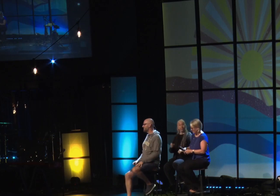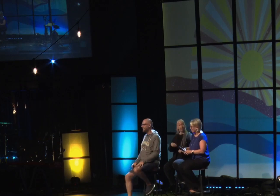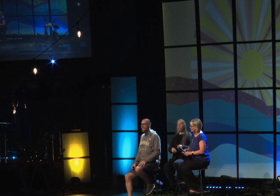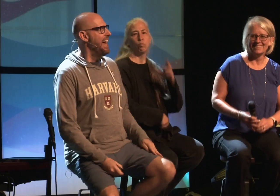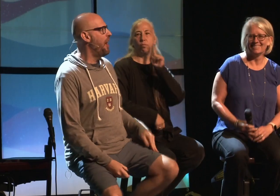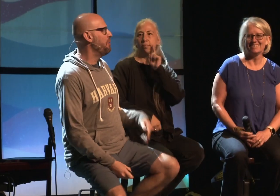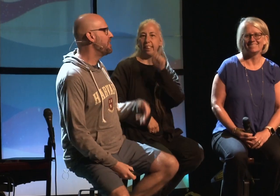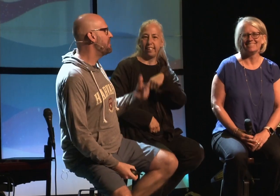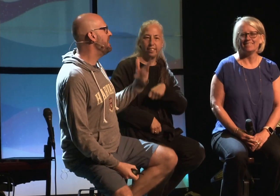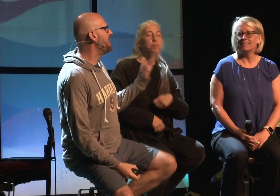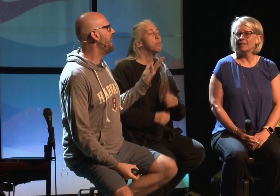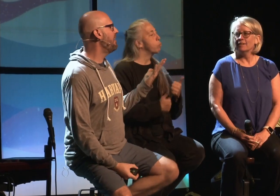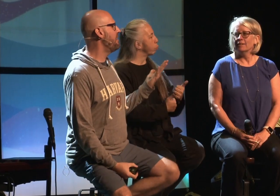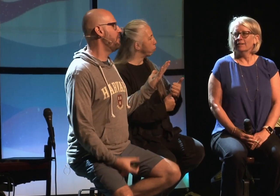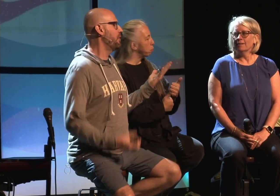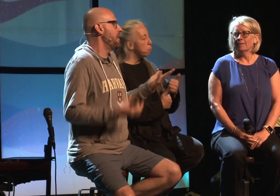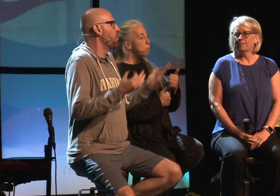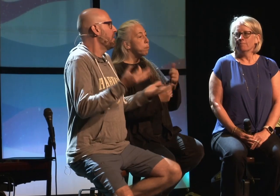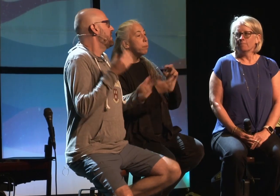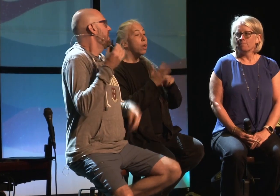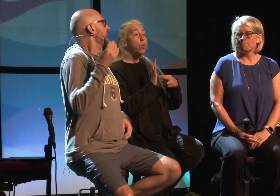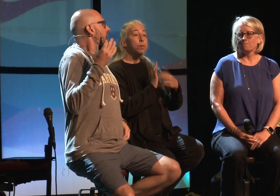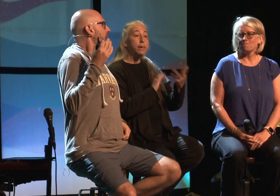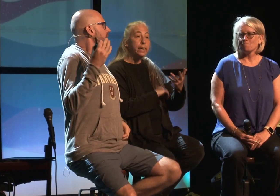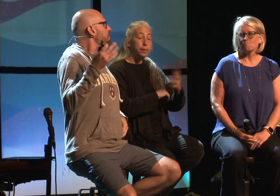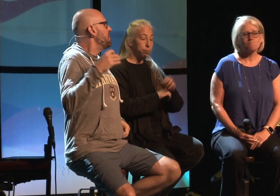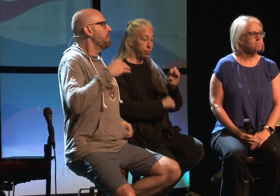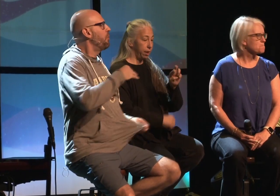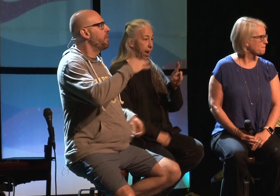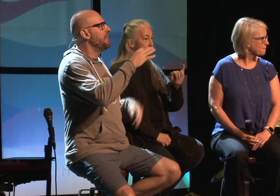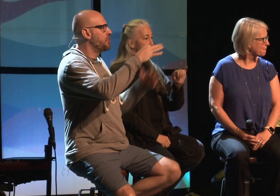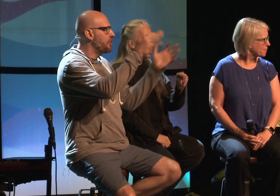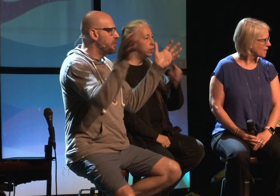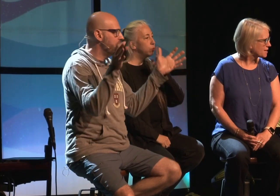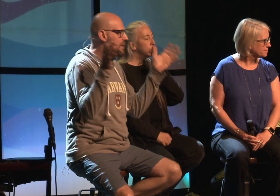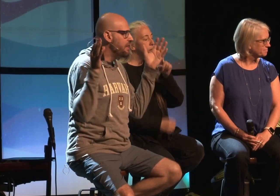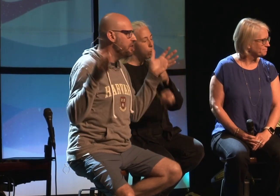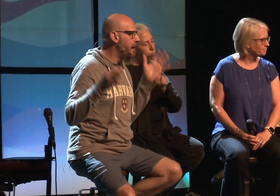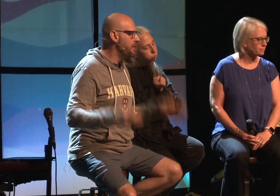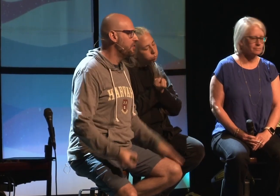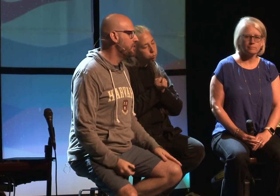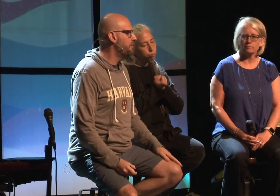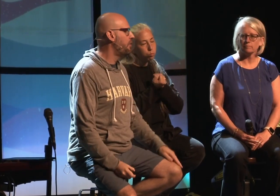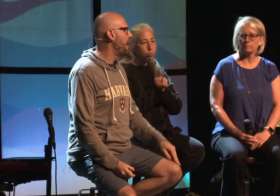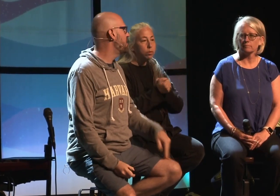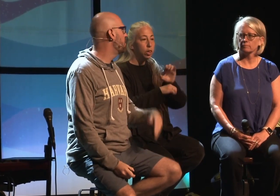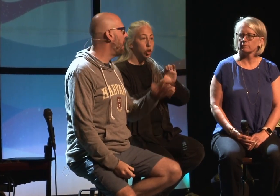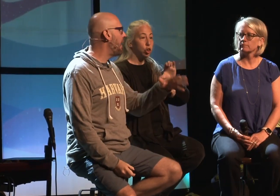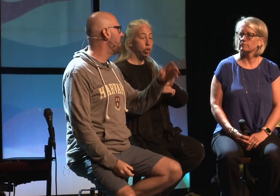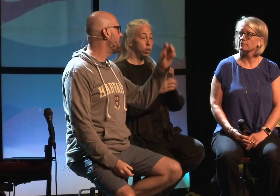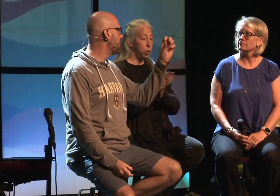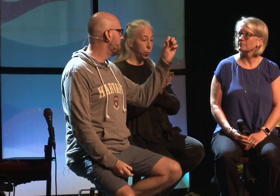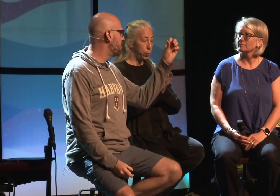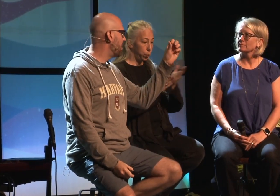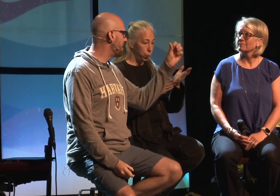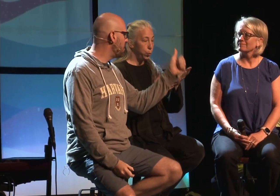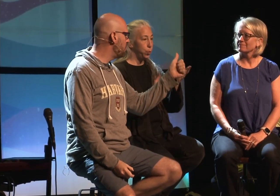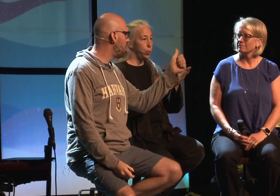you very much. Which just means Aaron really works deeply supporting churches within the United Church of Christ